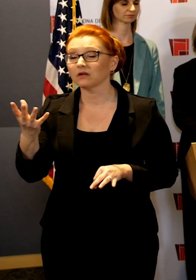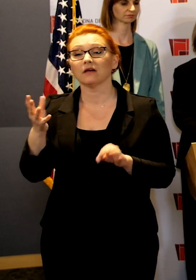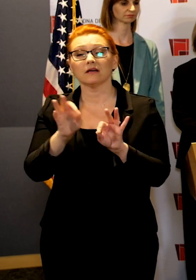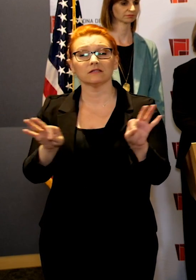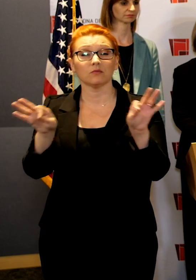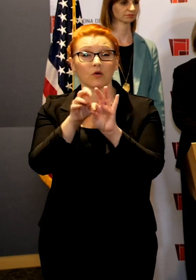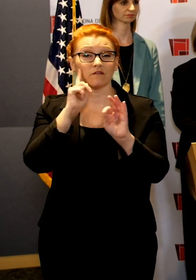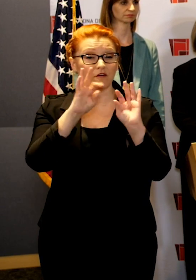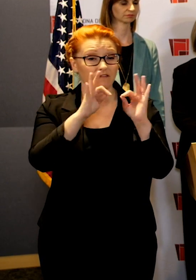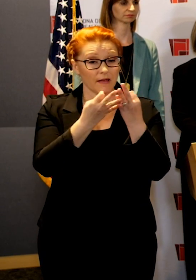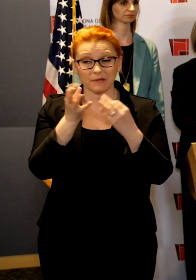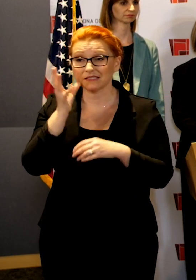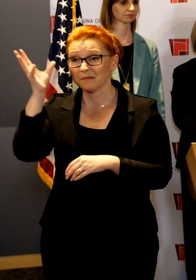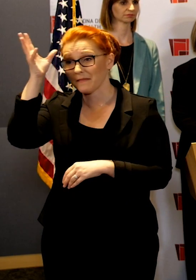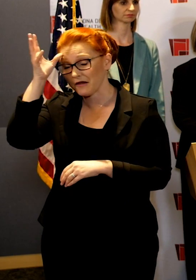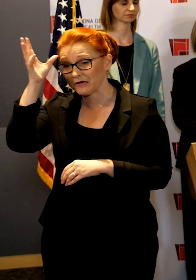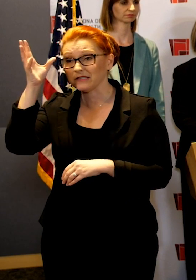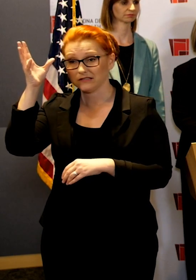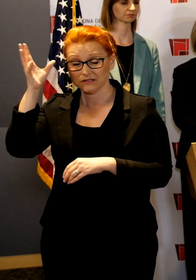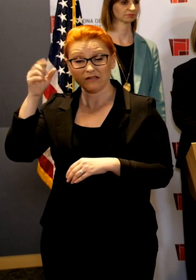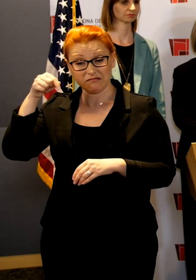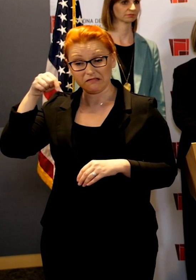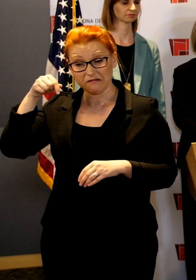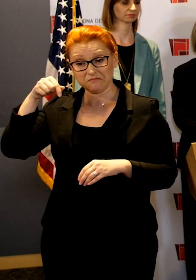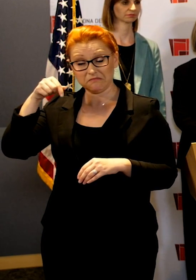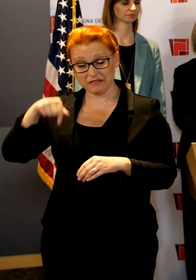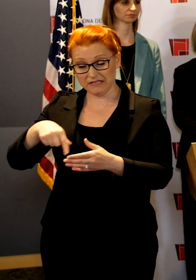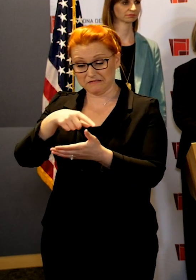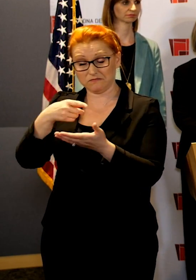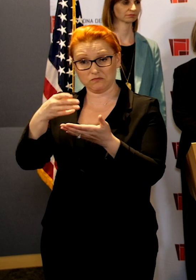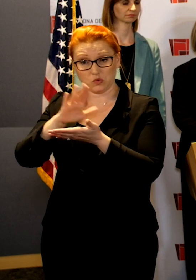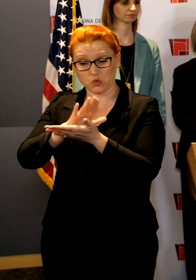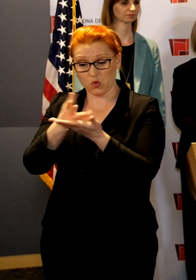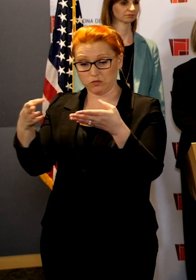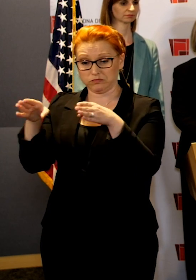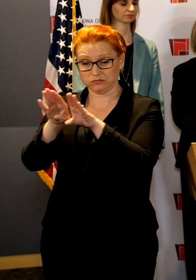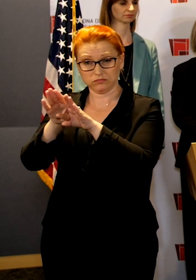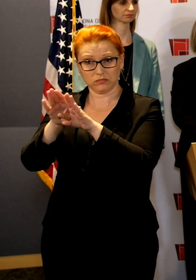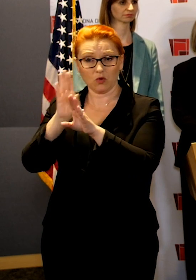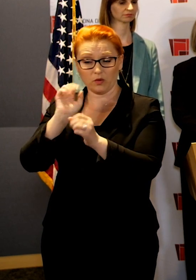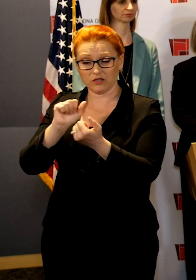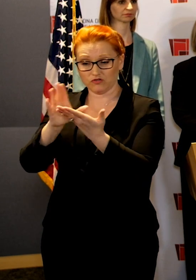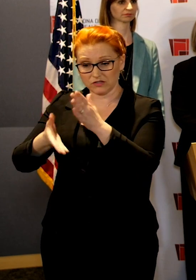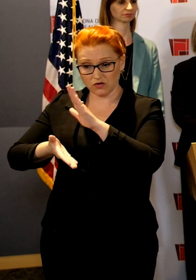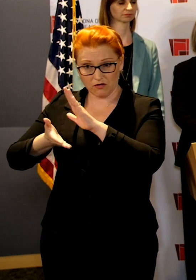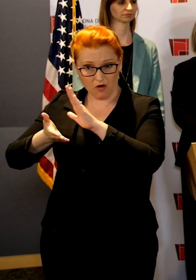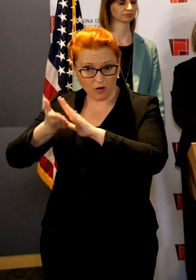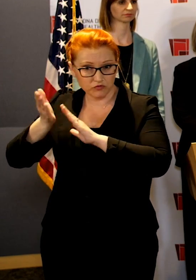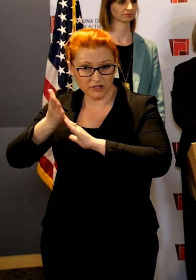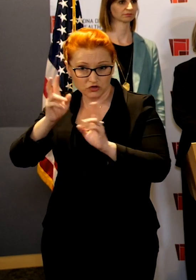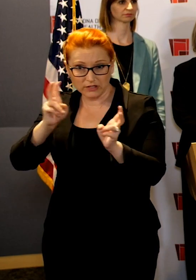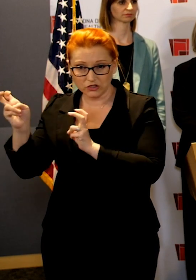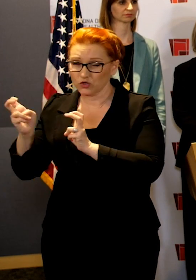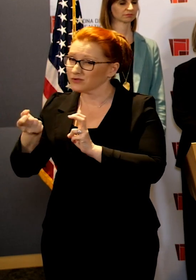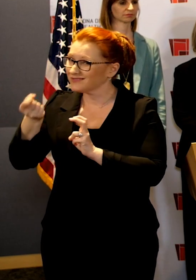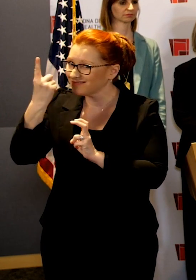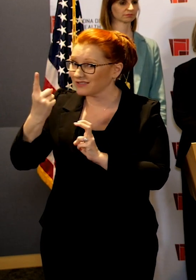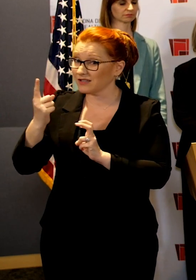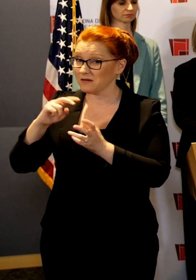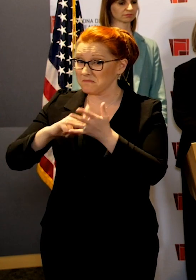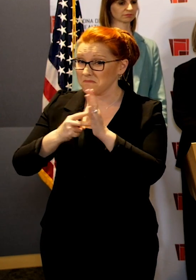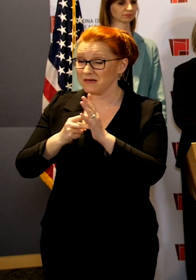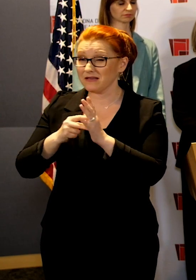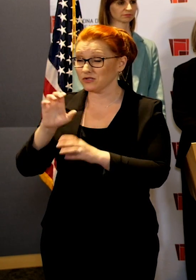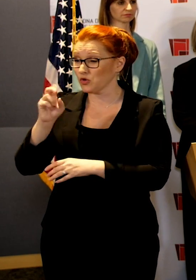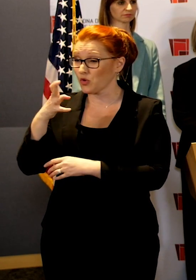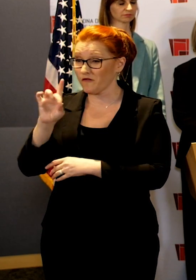know that while this will address operational issues, closing schools will not stop the spread of